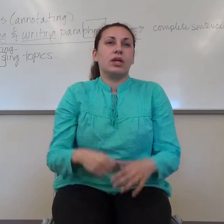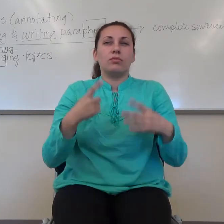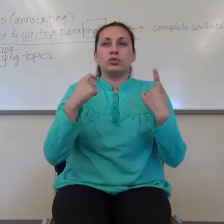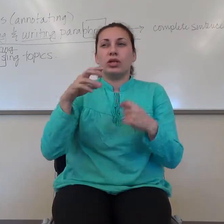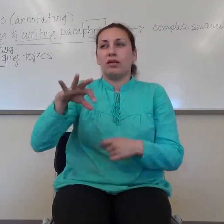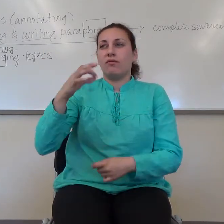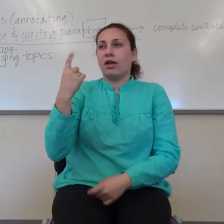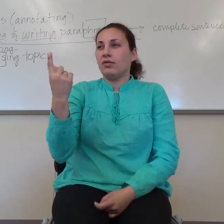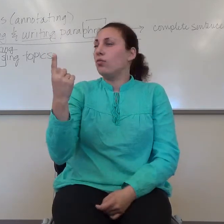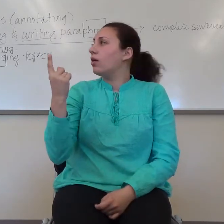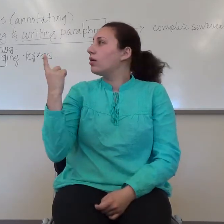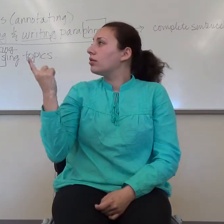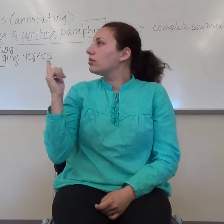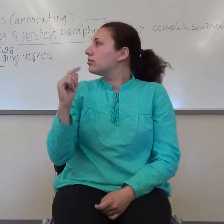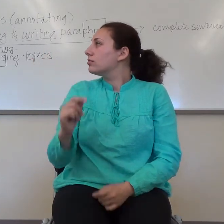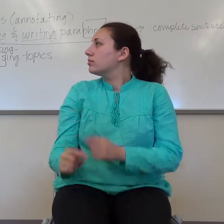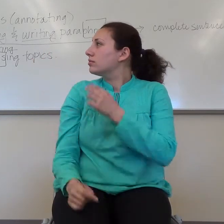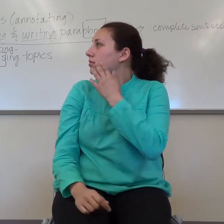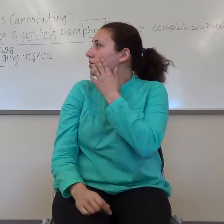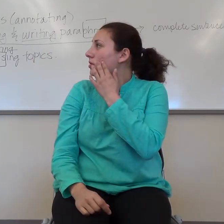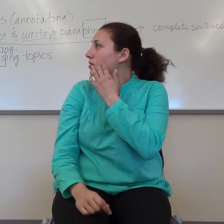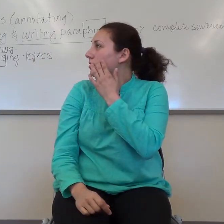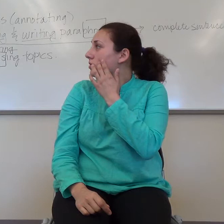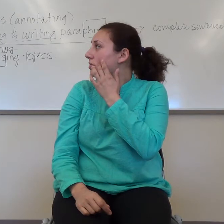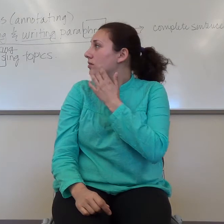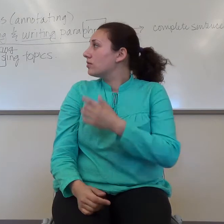did the,